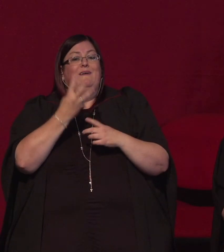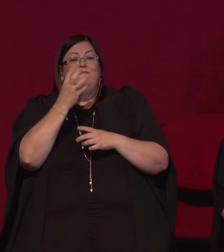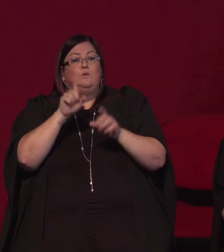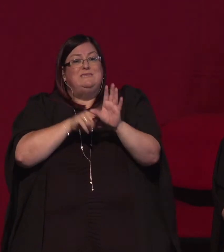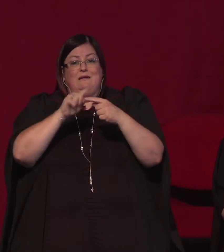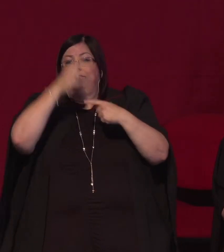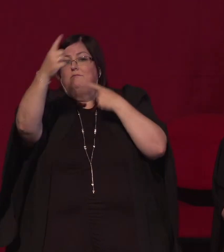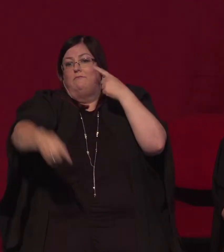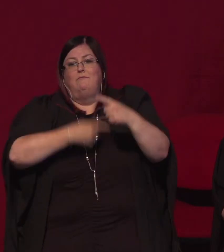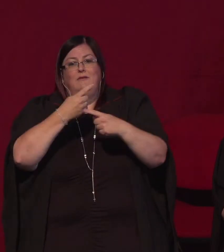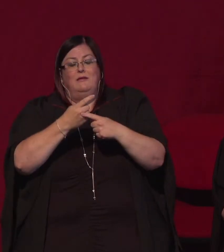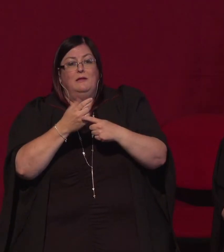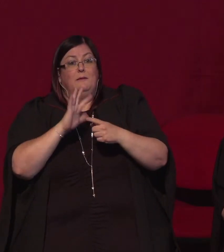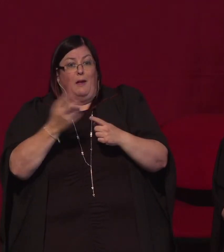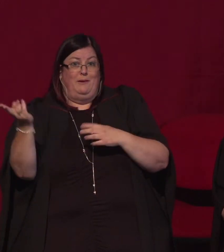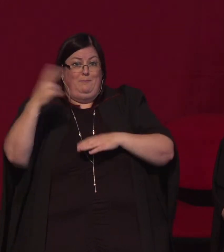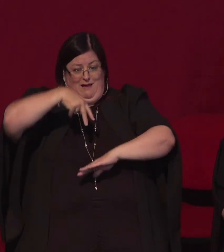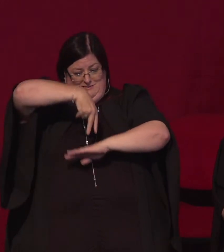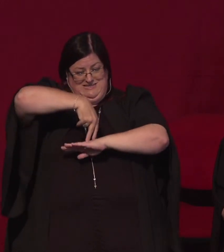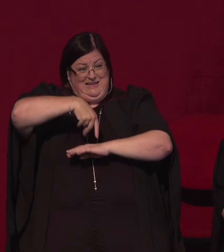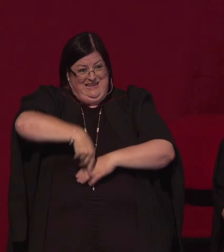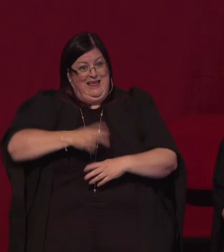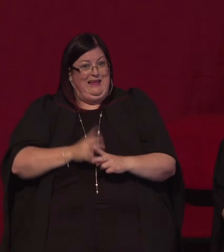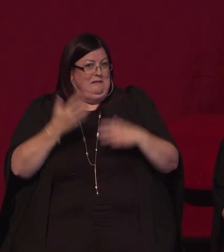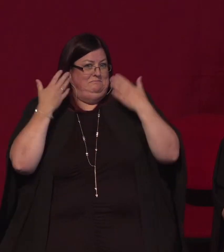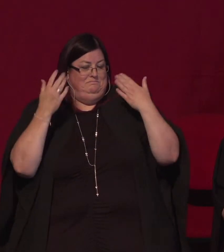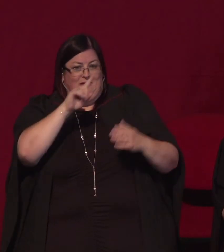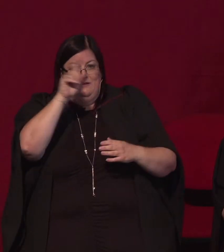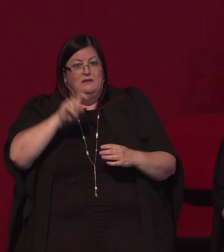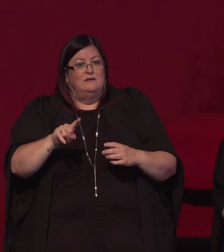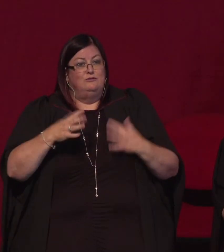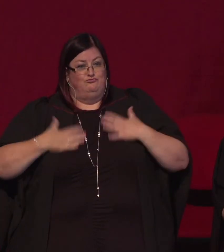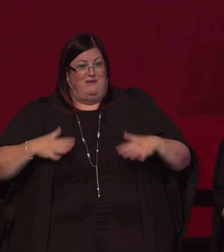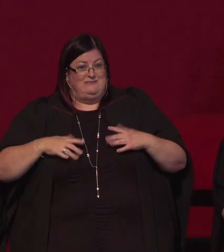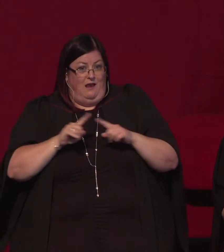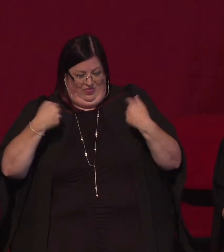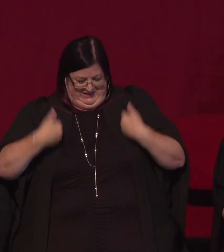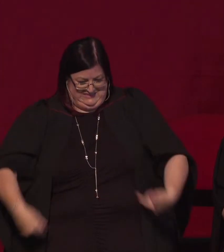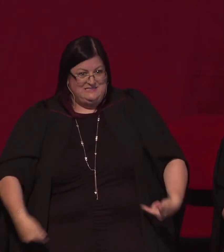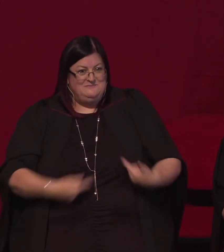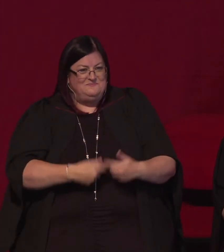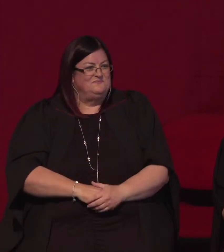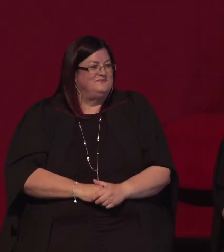journey might take you. You might end up here on this platform, dressed in these robes.